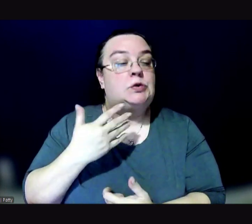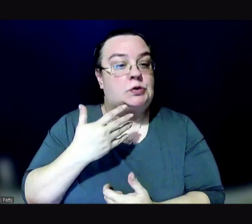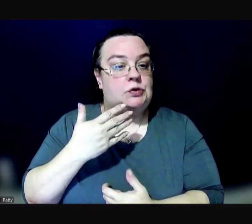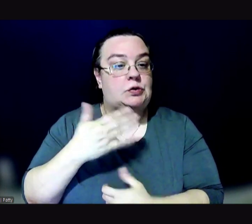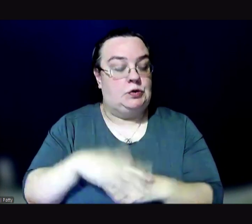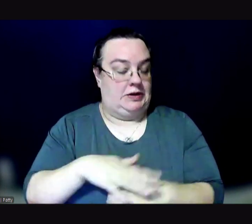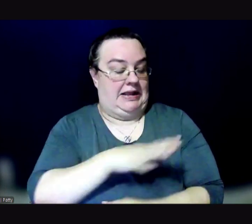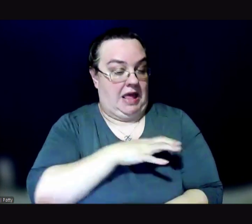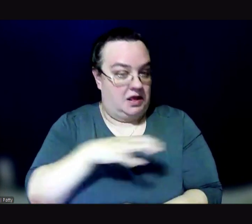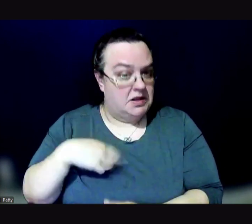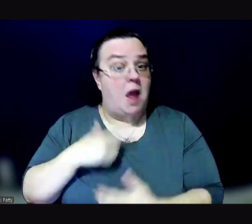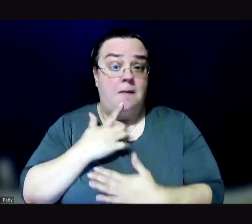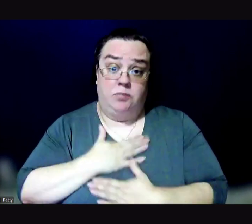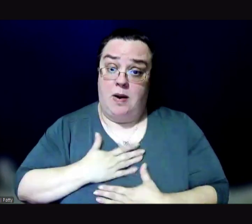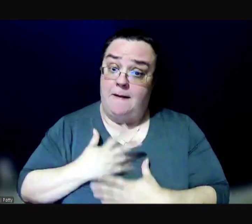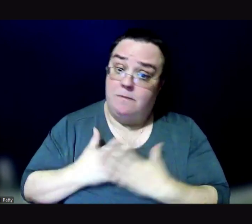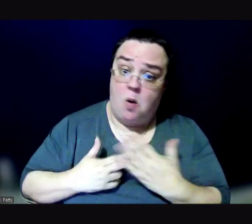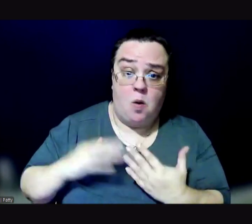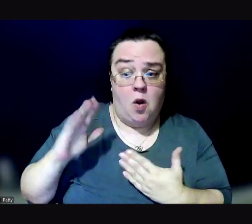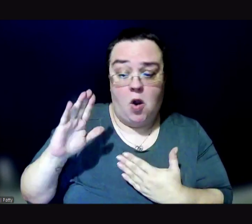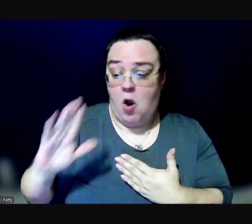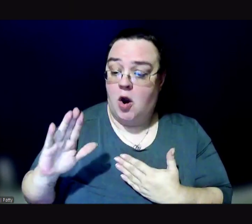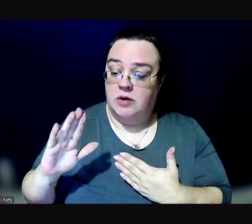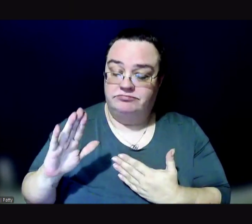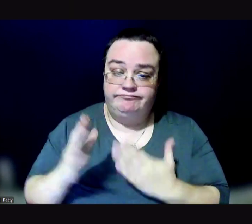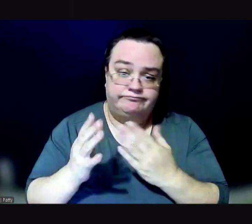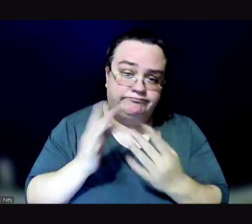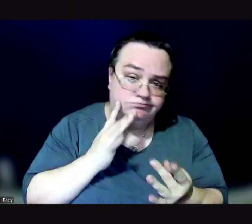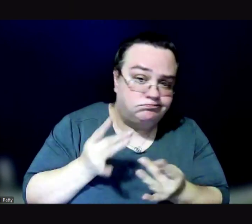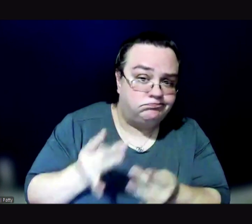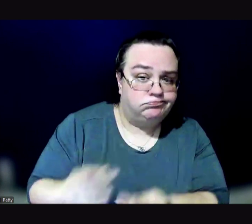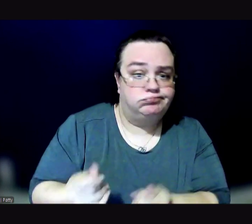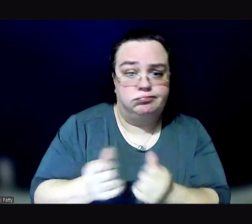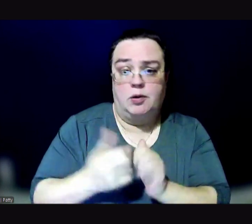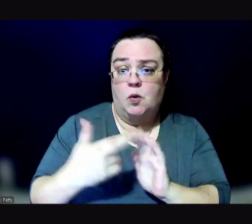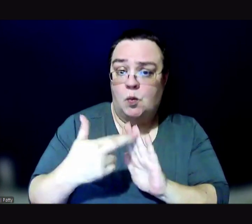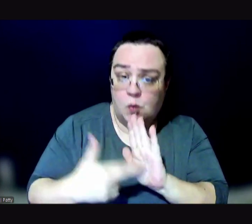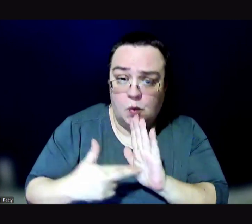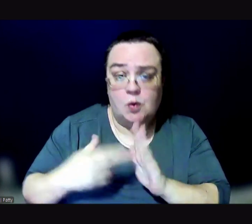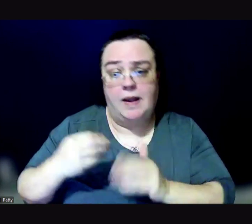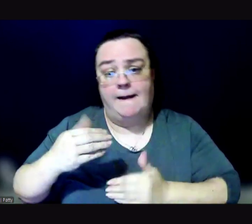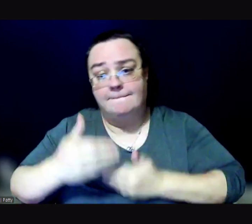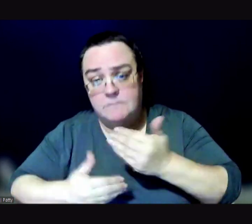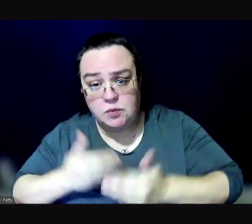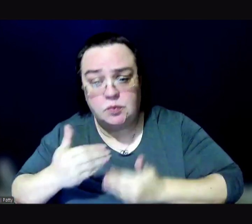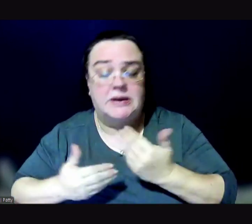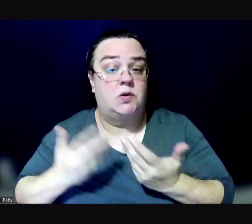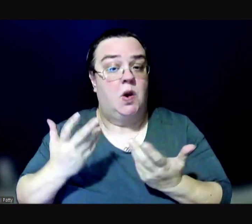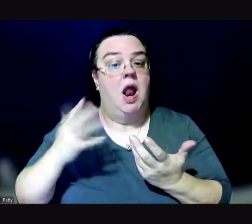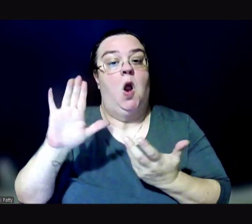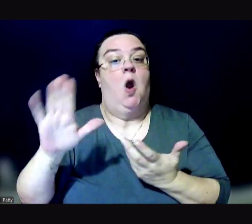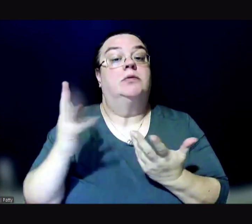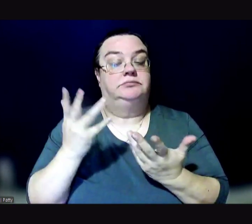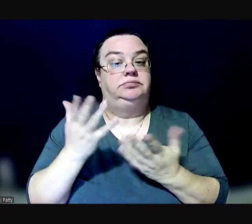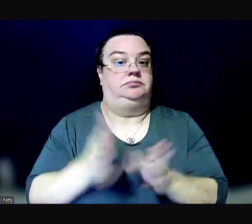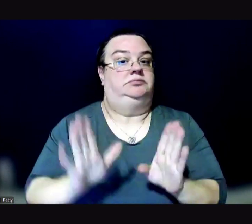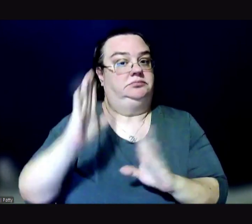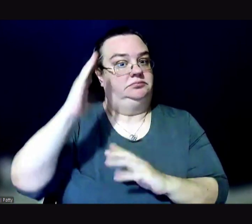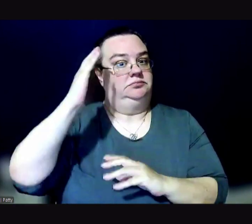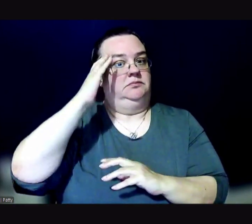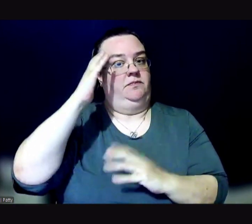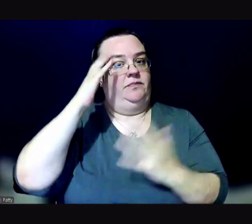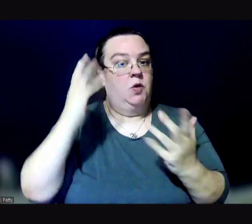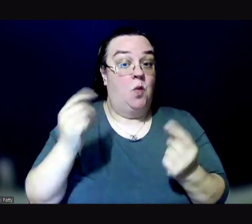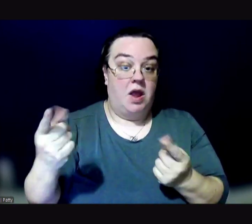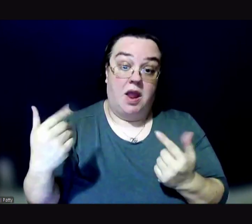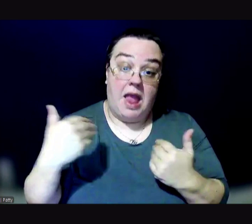appreciate both her fluency in rules and procedures and institutional knowledge that she has as a